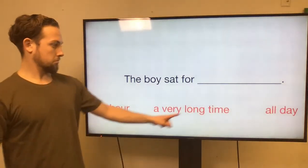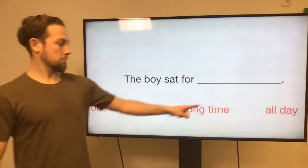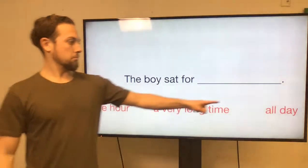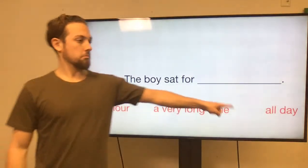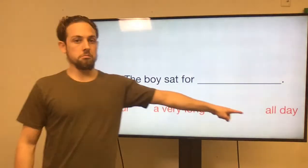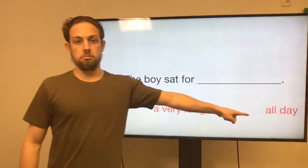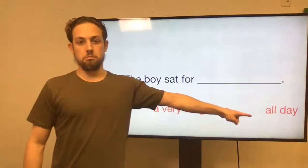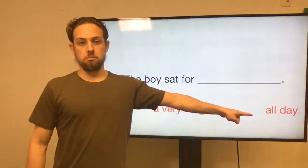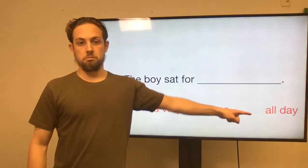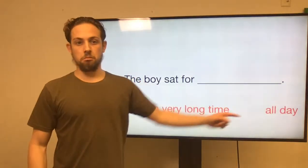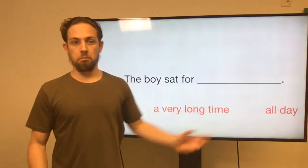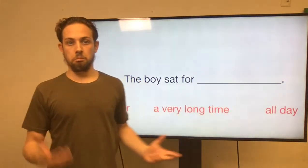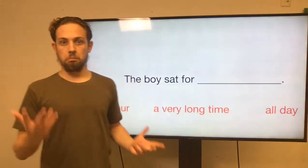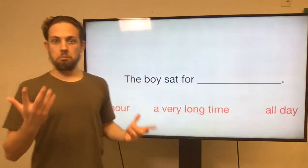There's 3 choices.